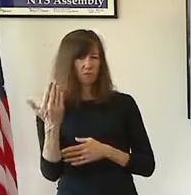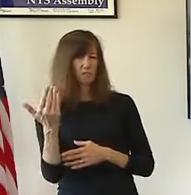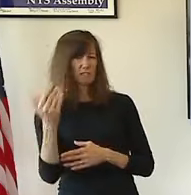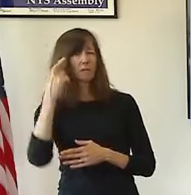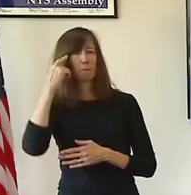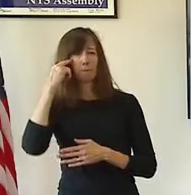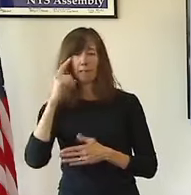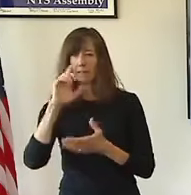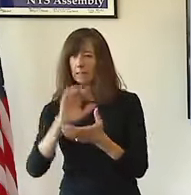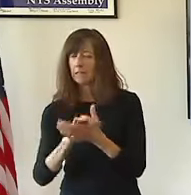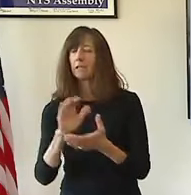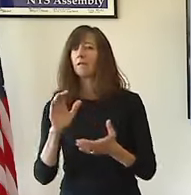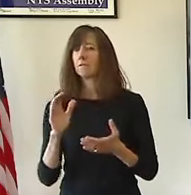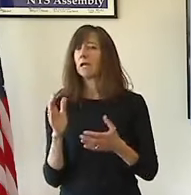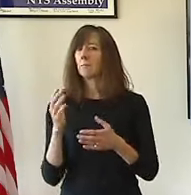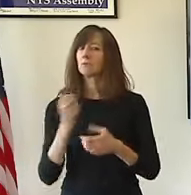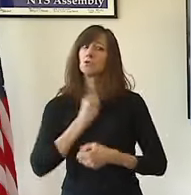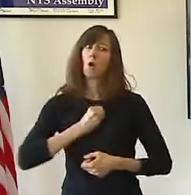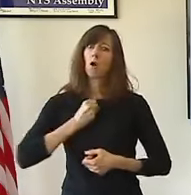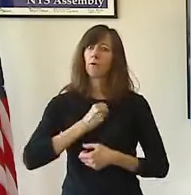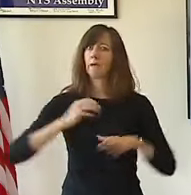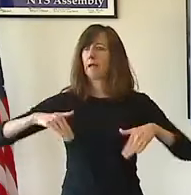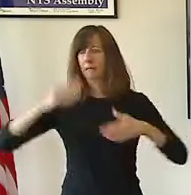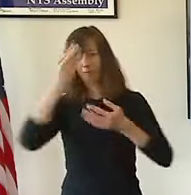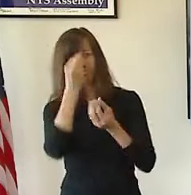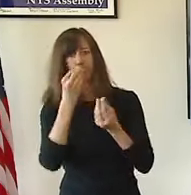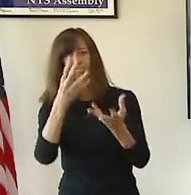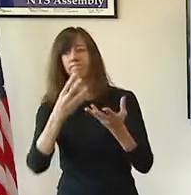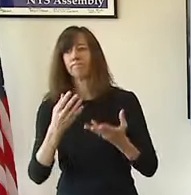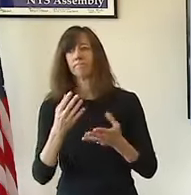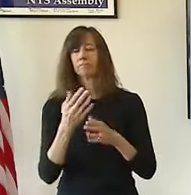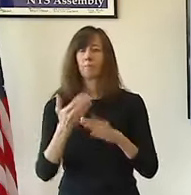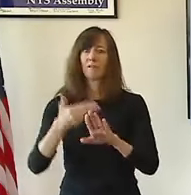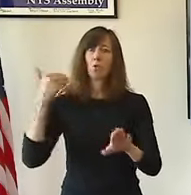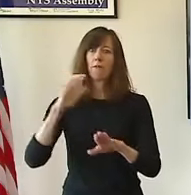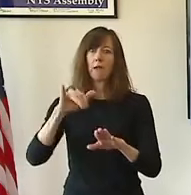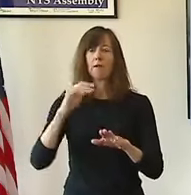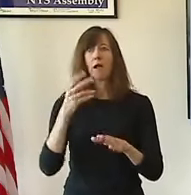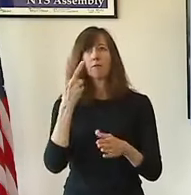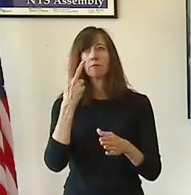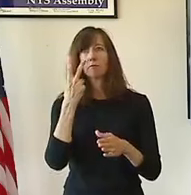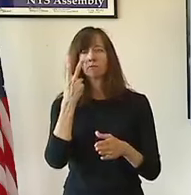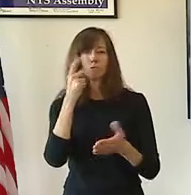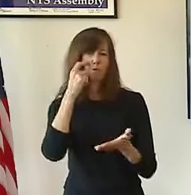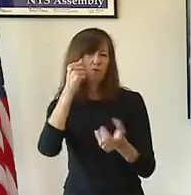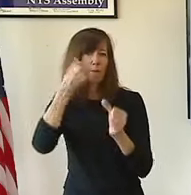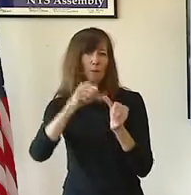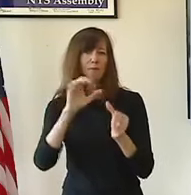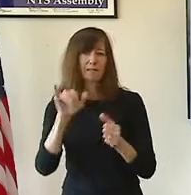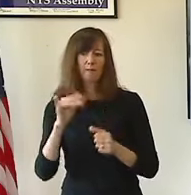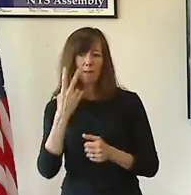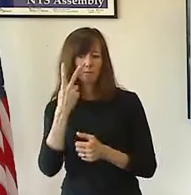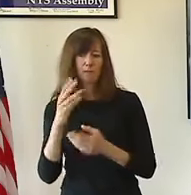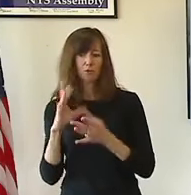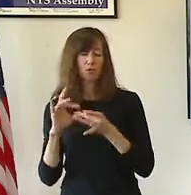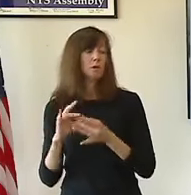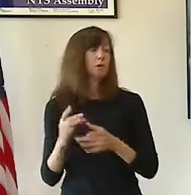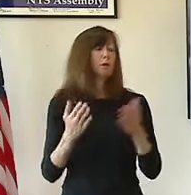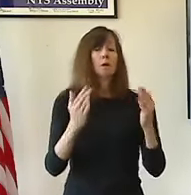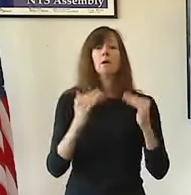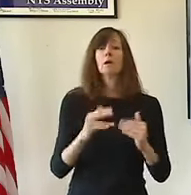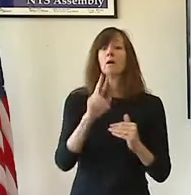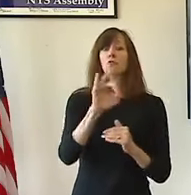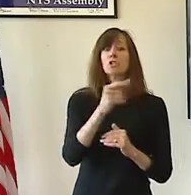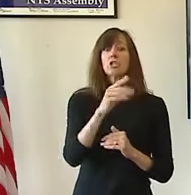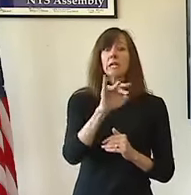I apologize I haven't gotten that to you sooner. I do remember seeing that message. Regina, I've been going to Connecticut. They're reopened. You hate not shopping.